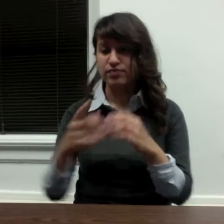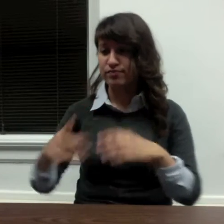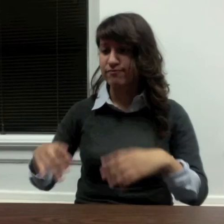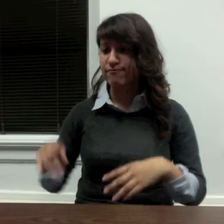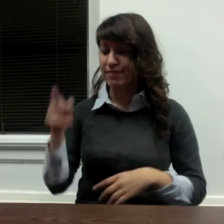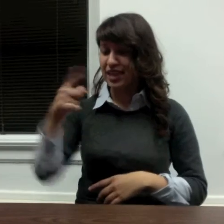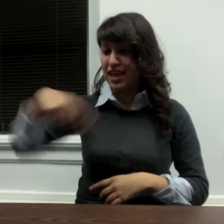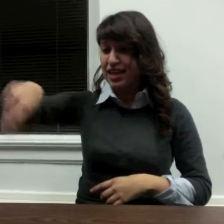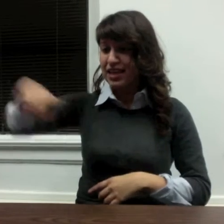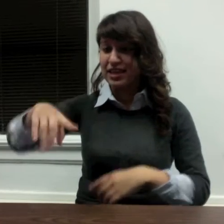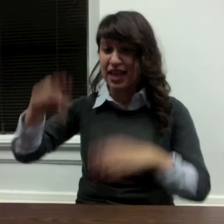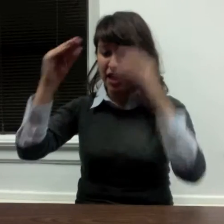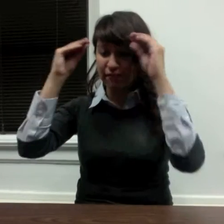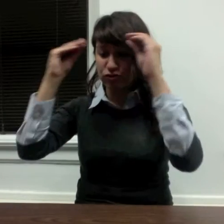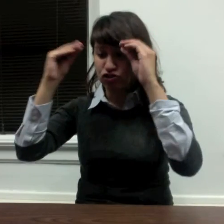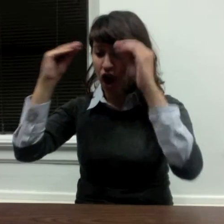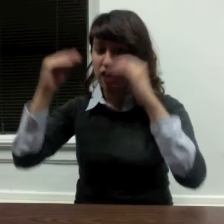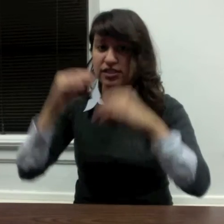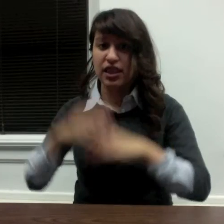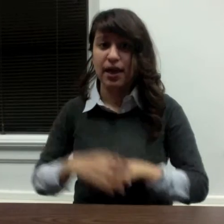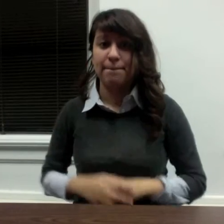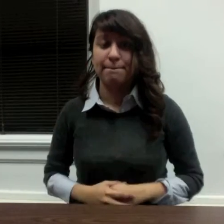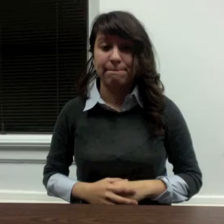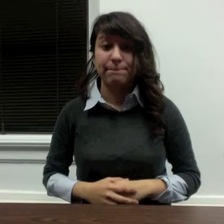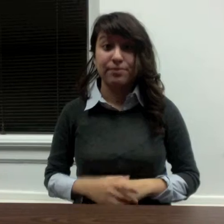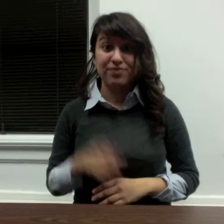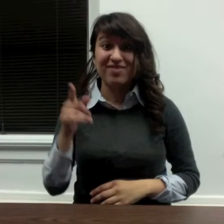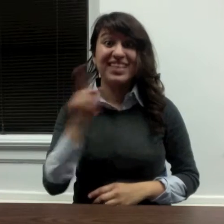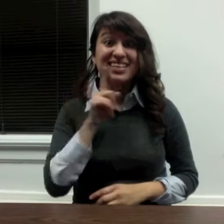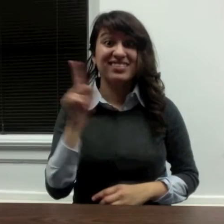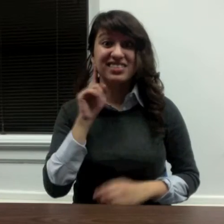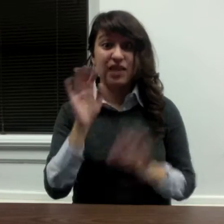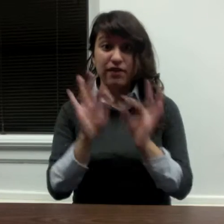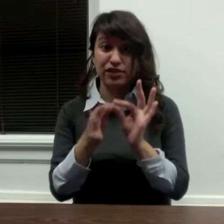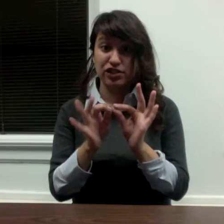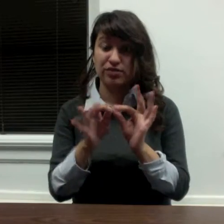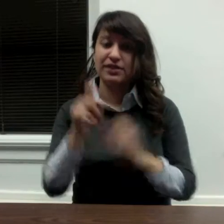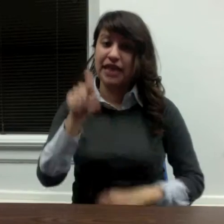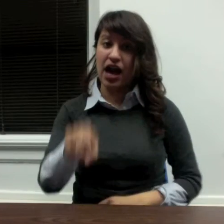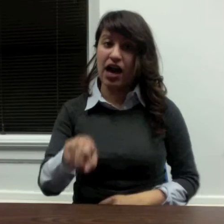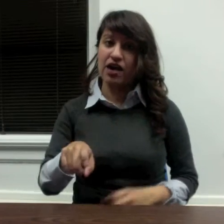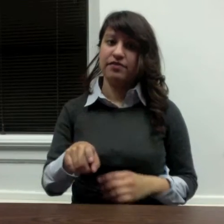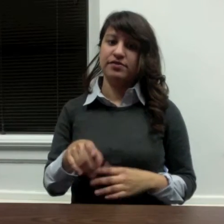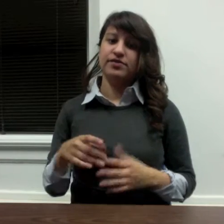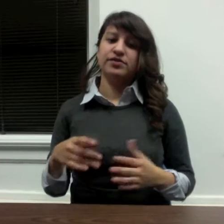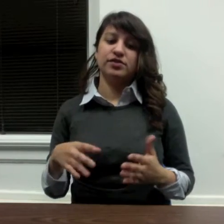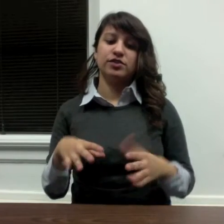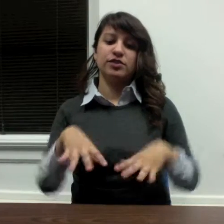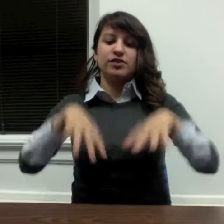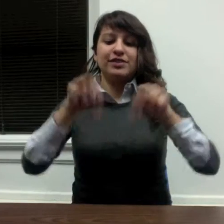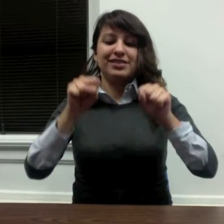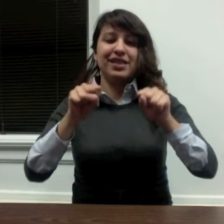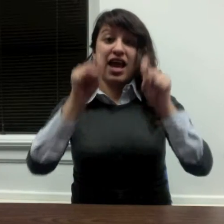These deaf interpreters will have to take a written test and a performance